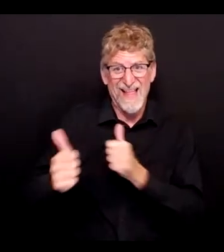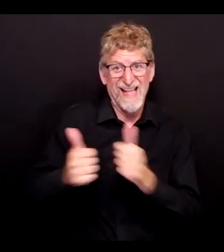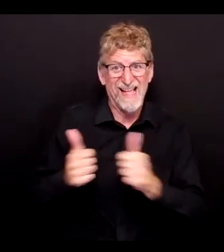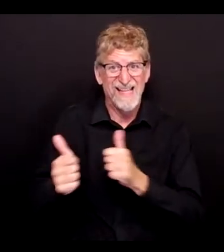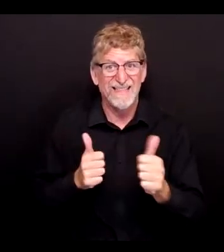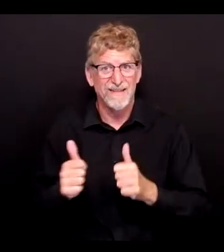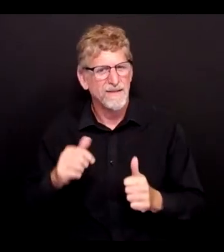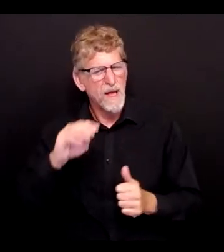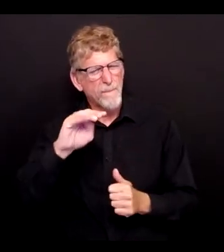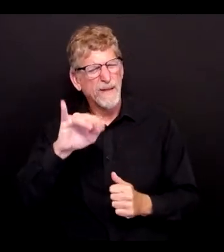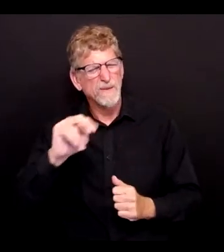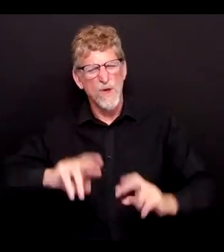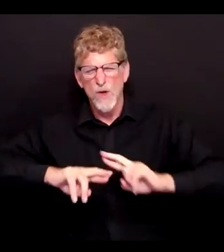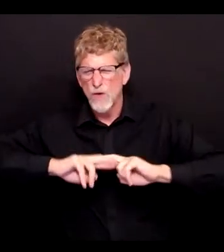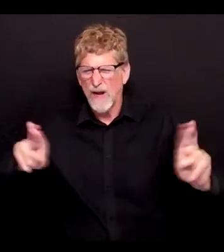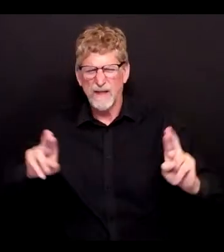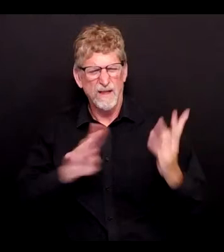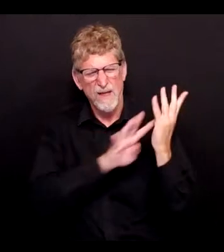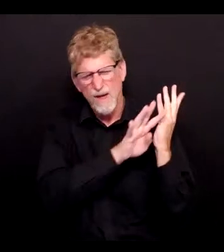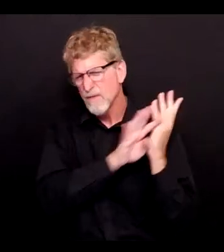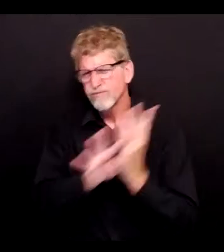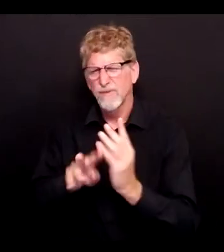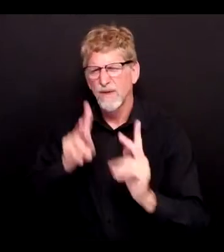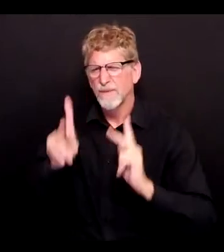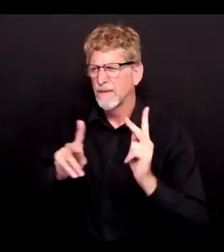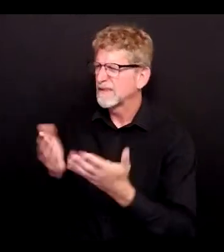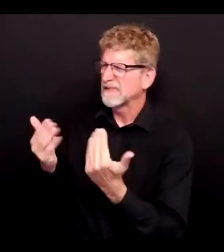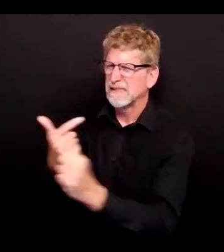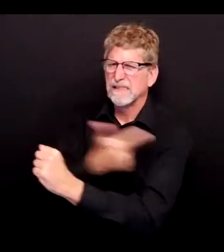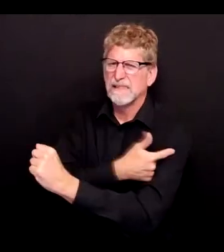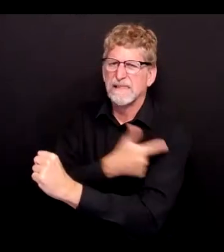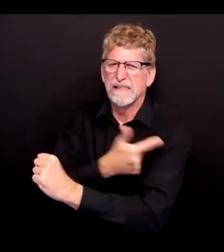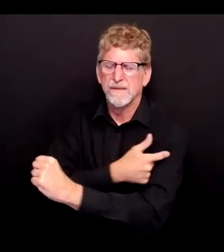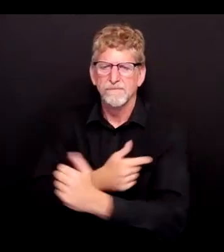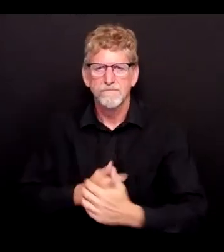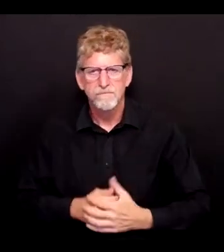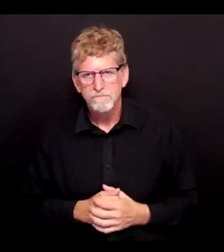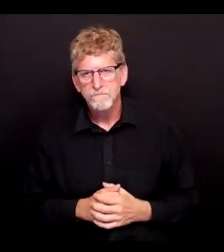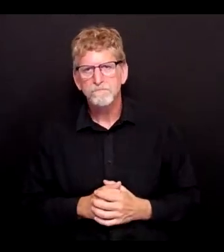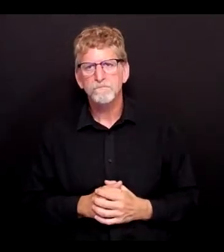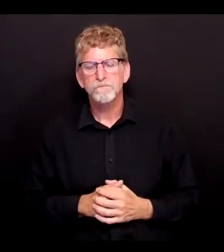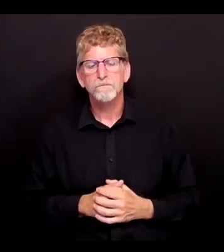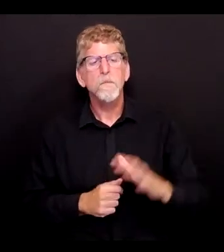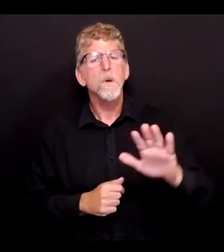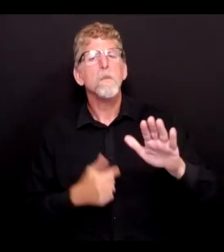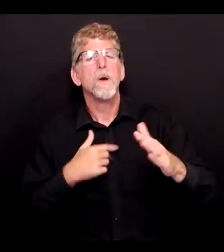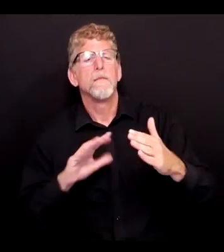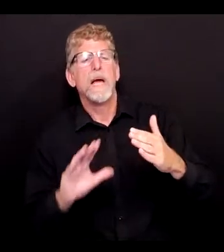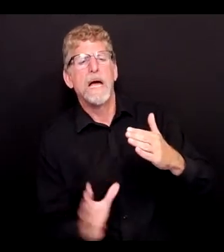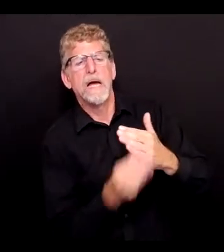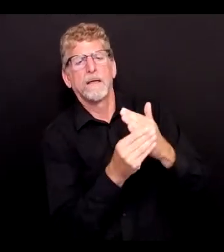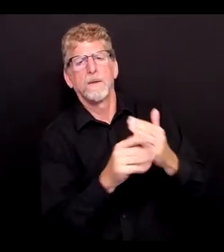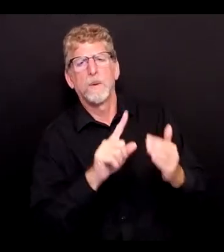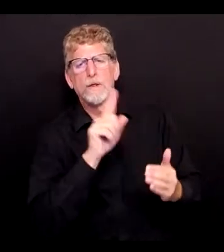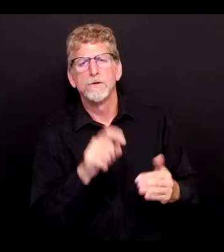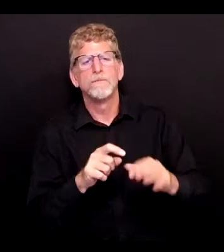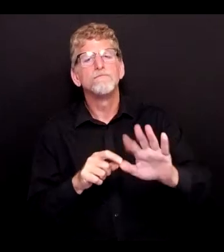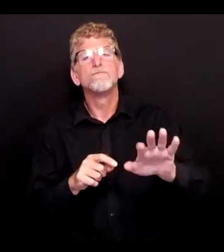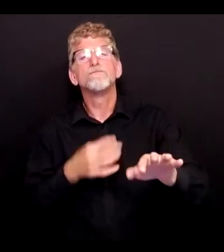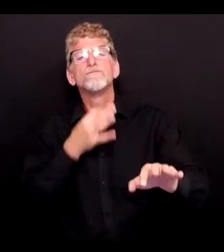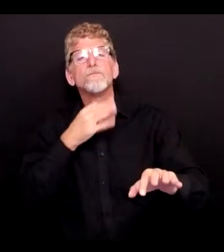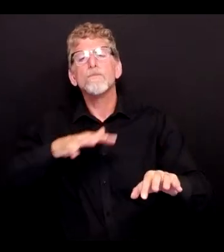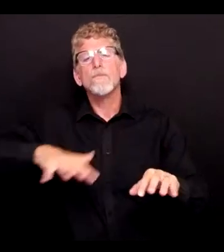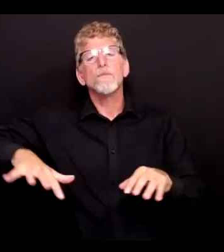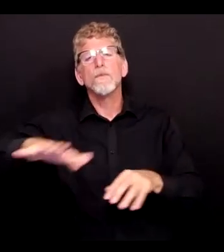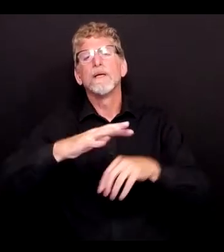Quick follow-up question. I have seen some leveling off, though, in the teacher population. A vaccination rate in K-12